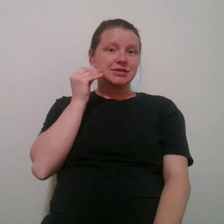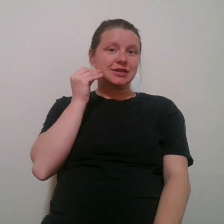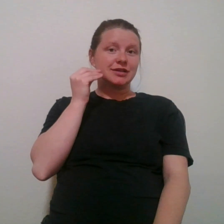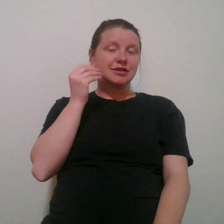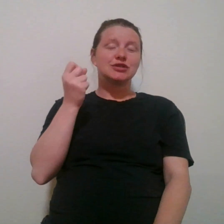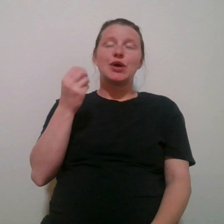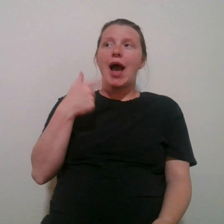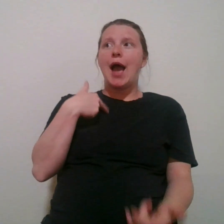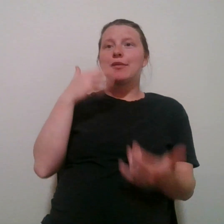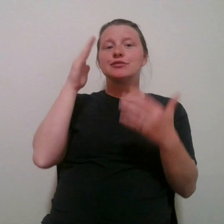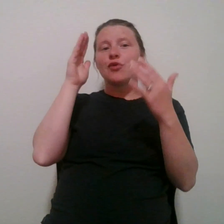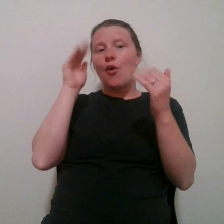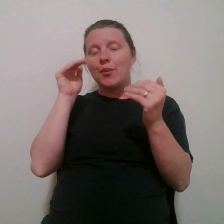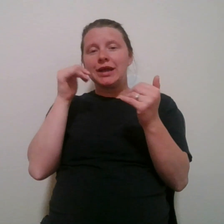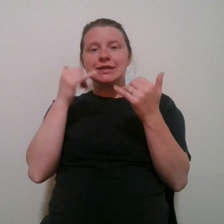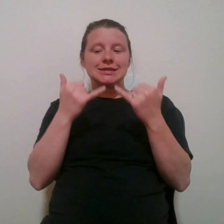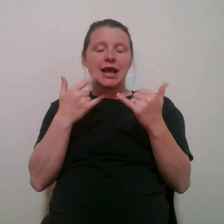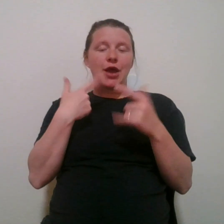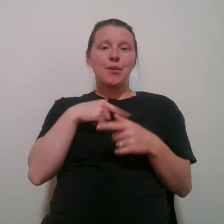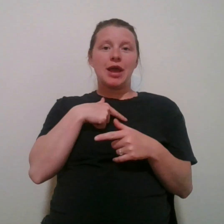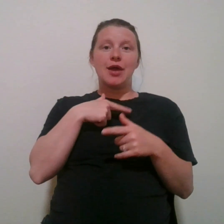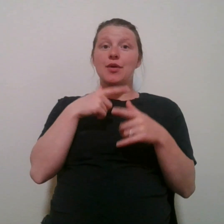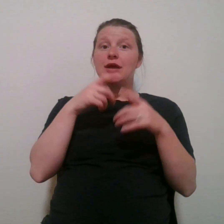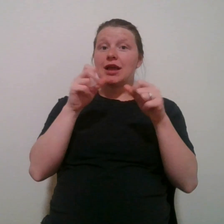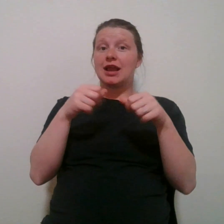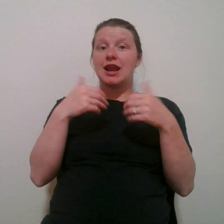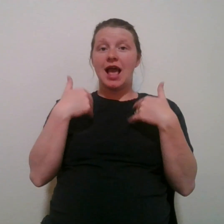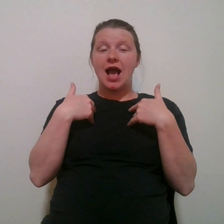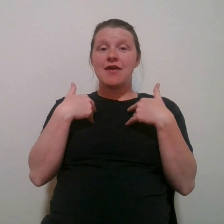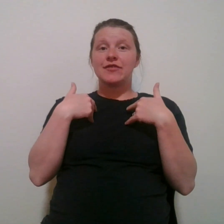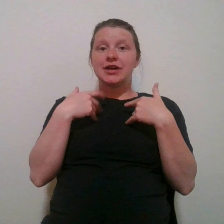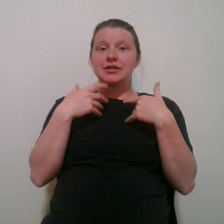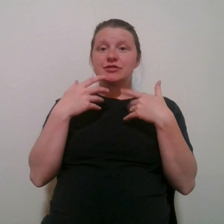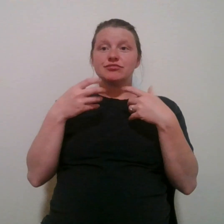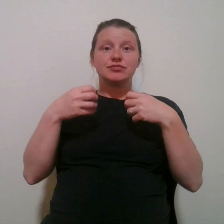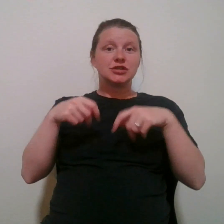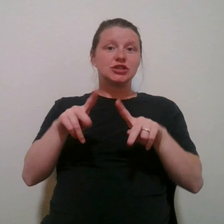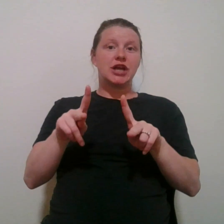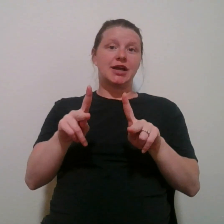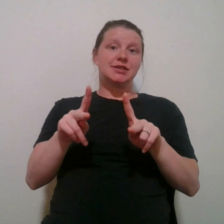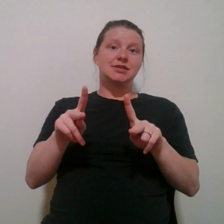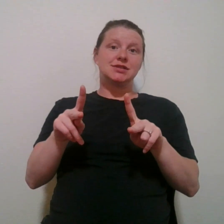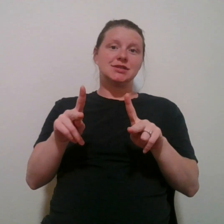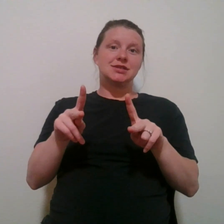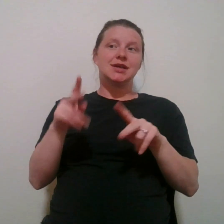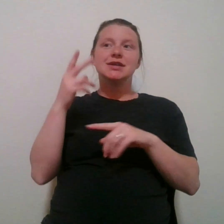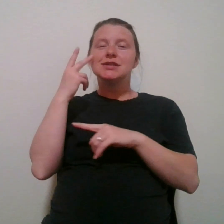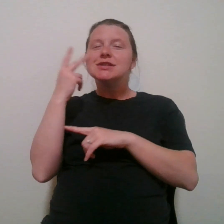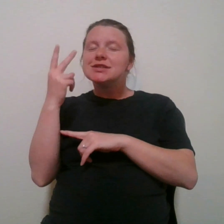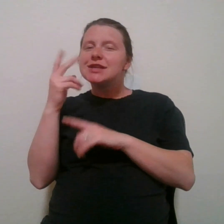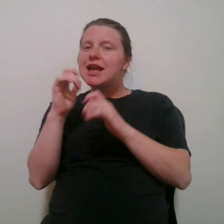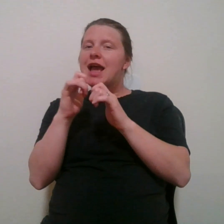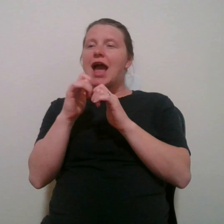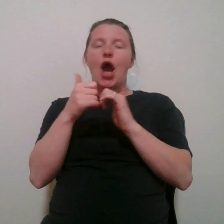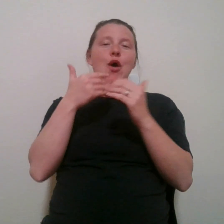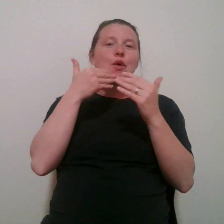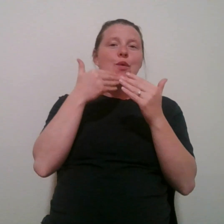just hoping today that we would have a chance to just see how well we can do in our facility